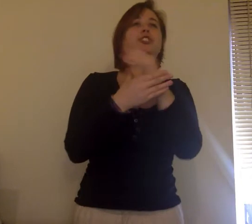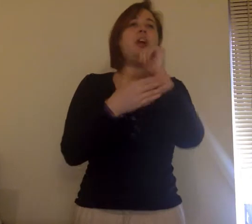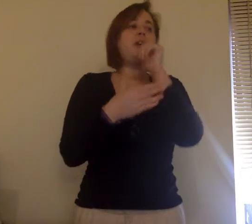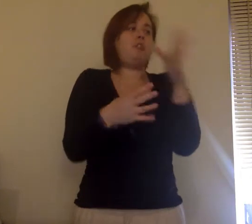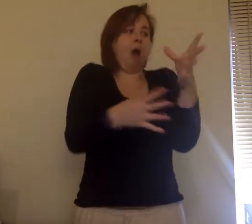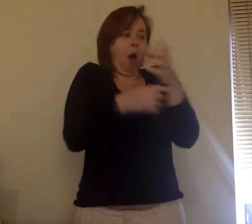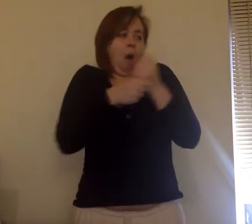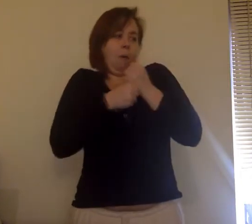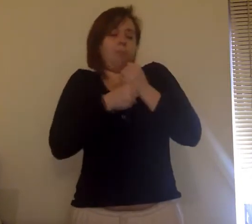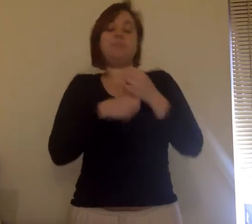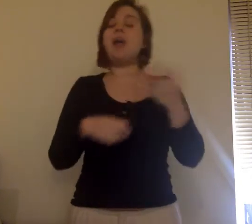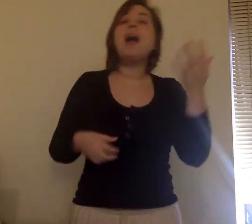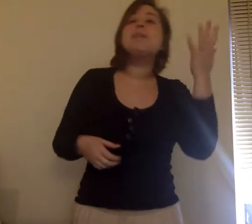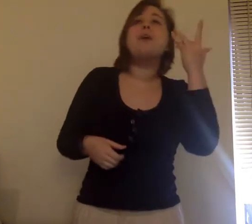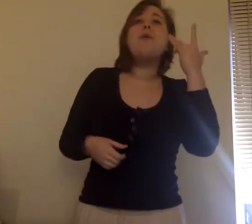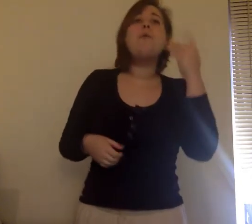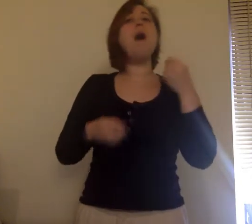do the things you tell us not to do?